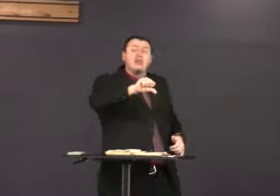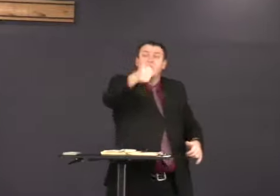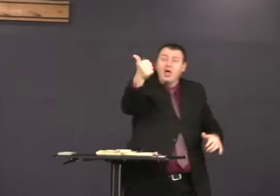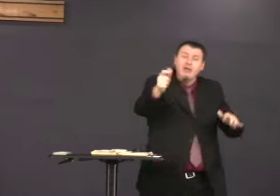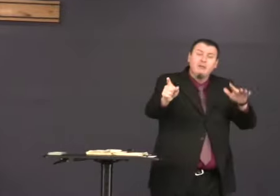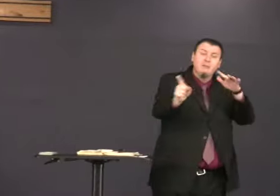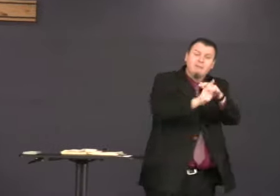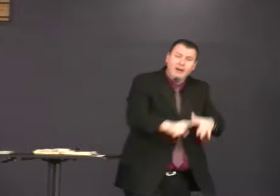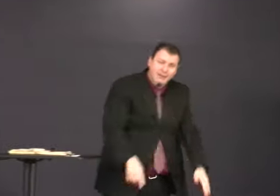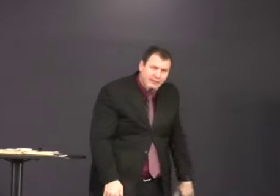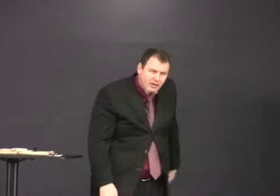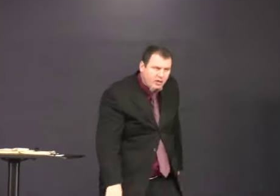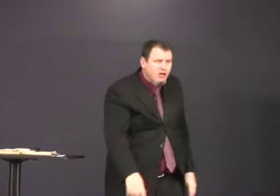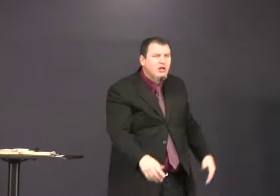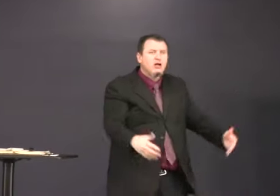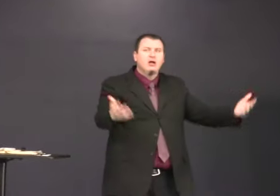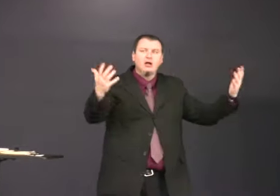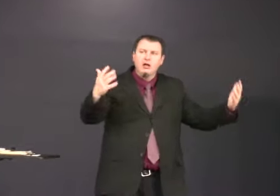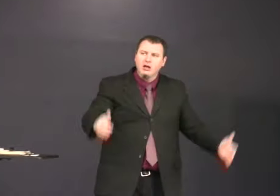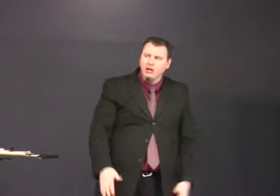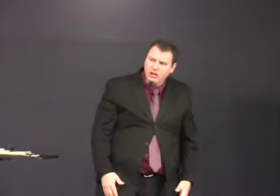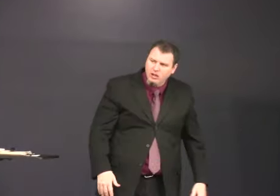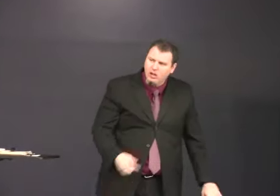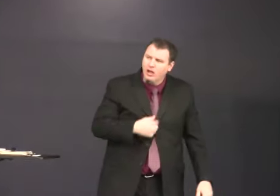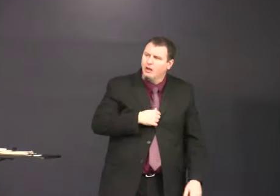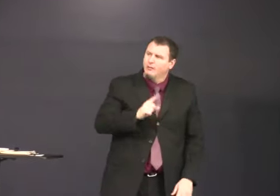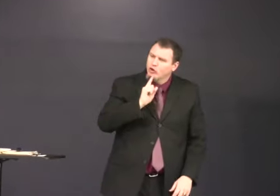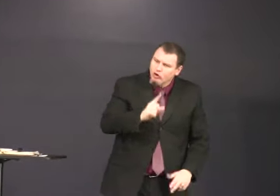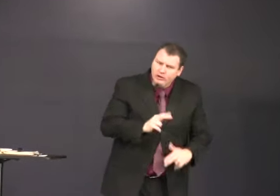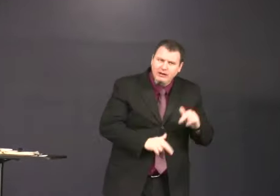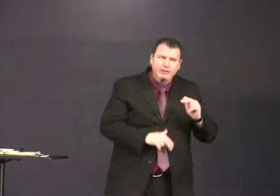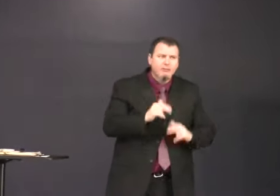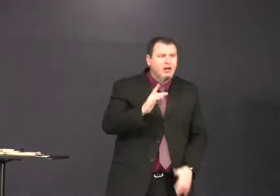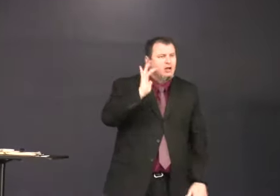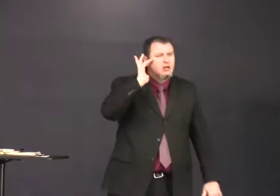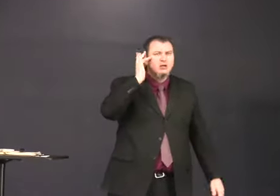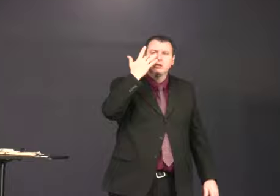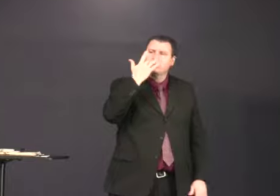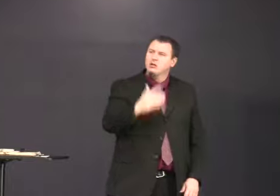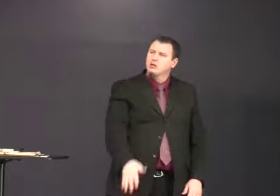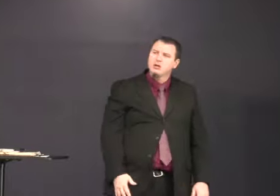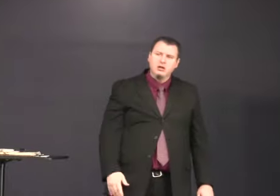And we saw that in the last several weeks, and today we're going to see another problem.